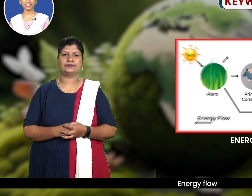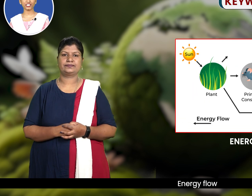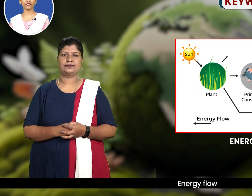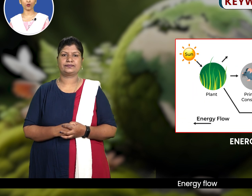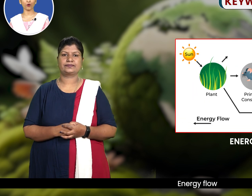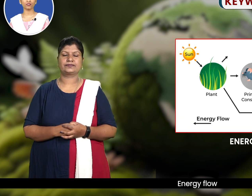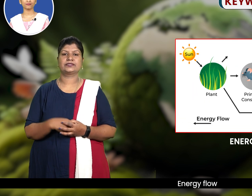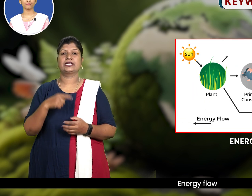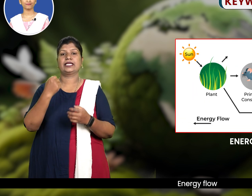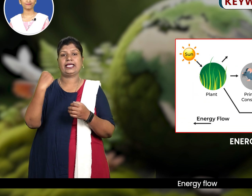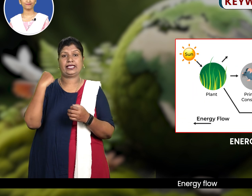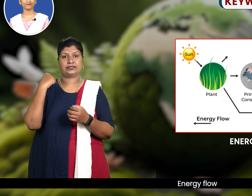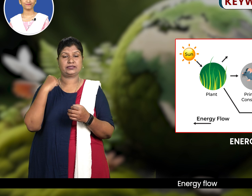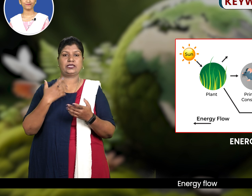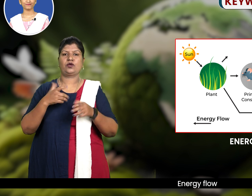energy flow,